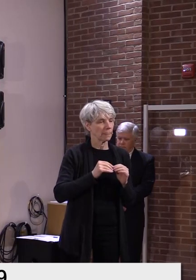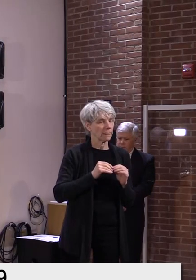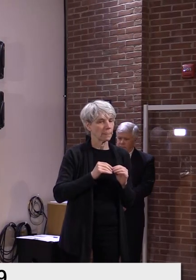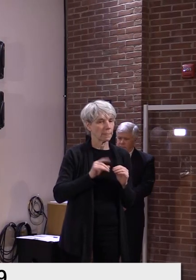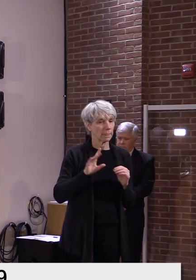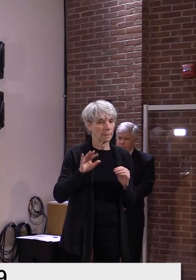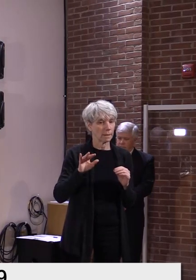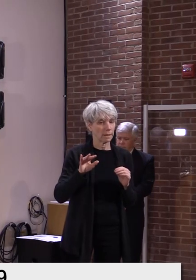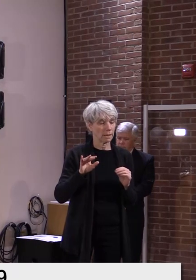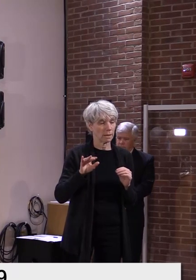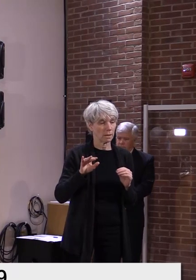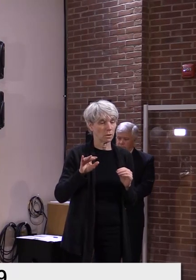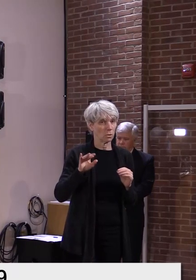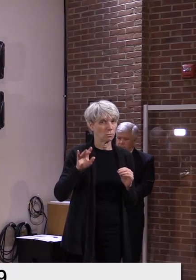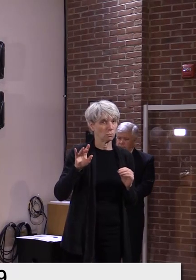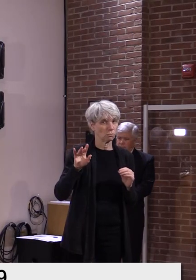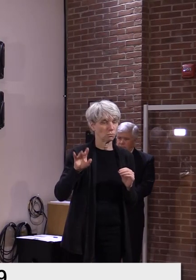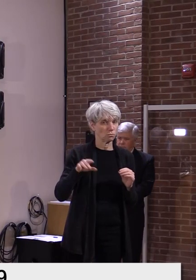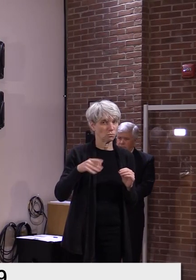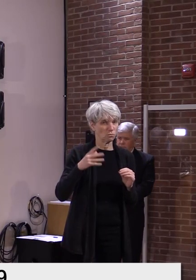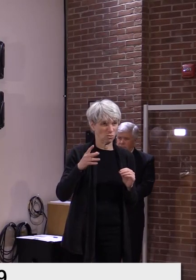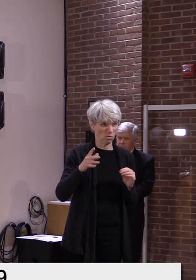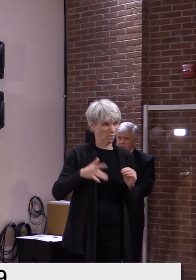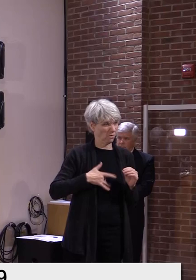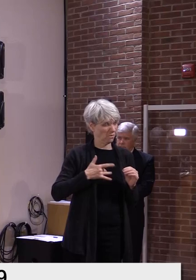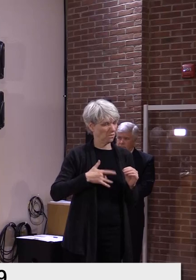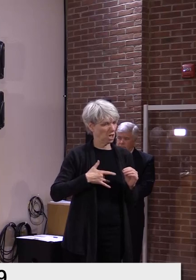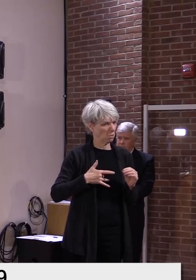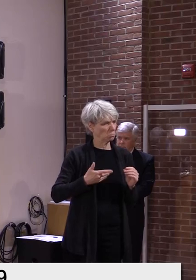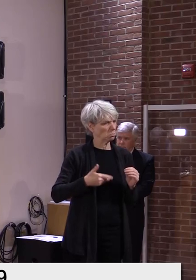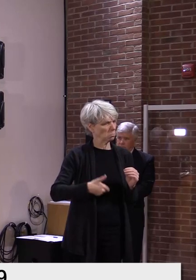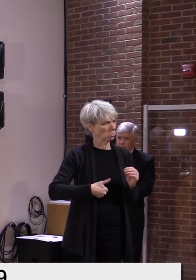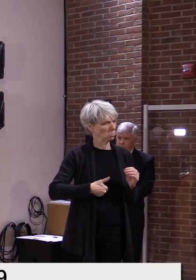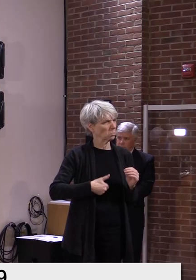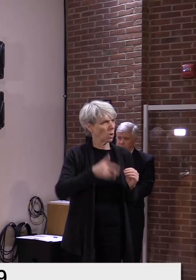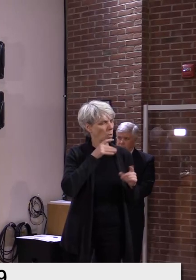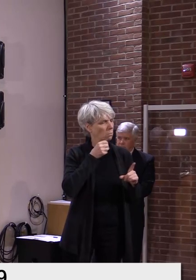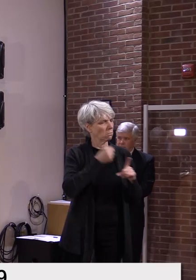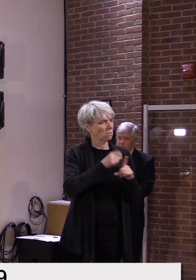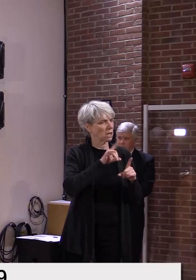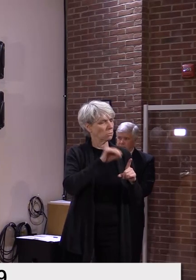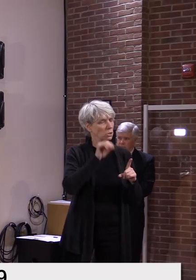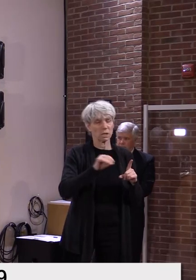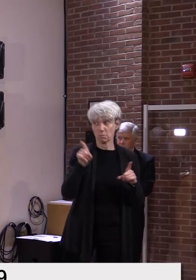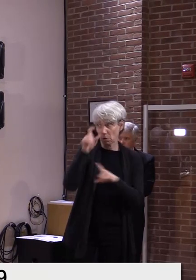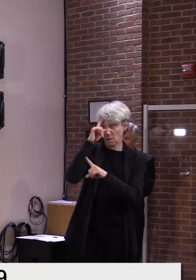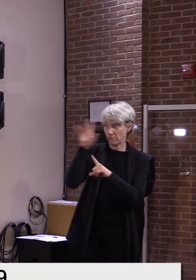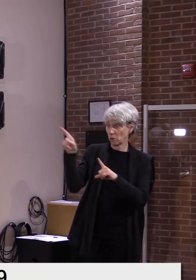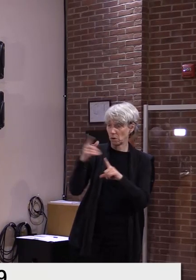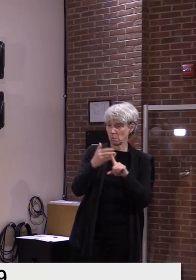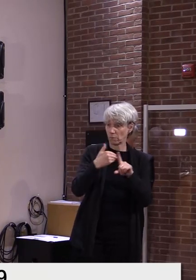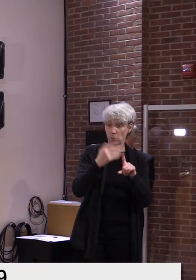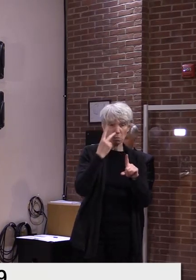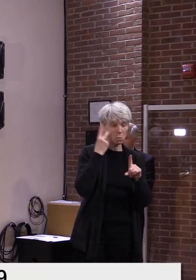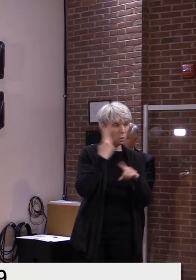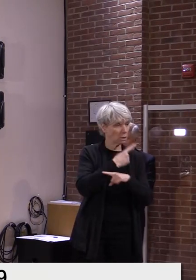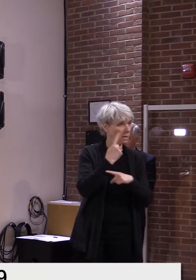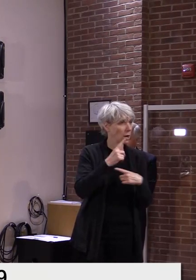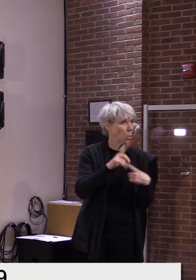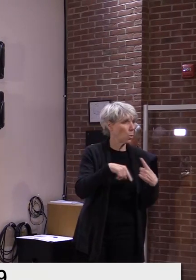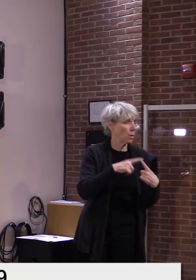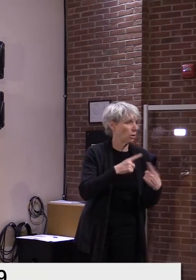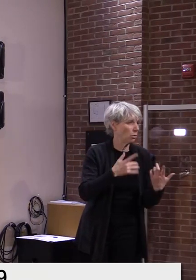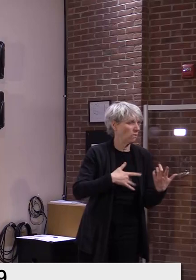You think it's pretty likely that we're gonna get to 80% in the near future, Governor? Maybe by Memorial Day, or what are your thoughts on